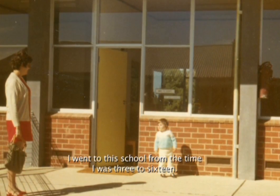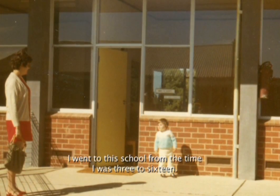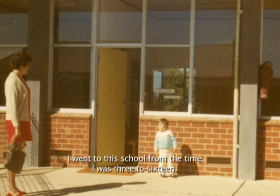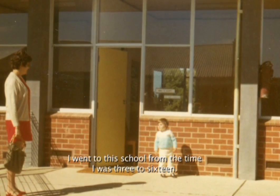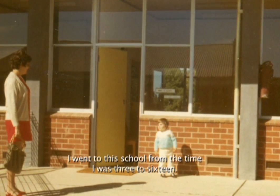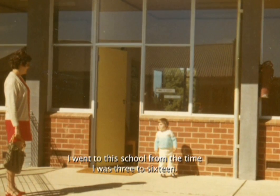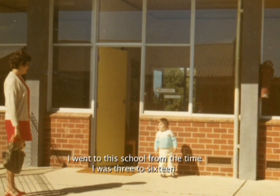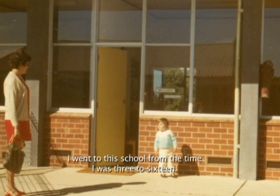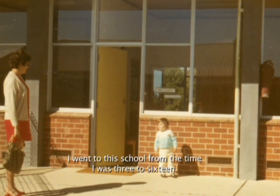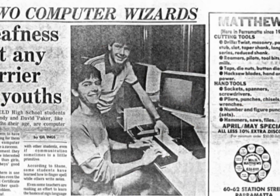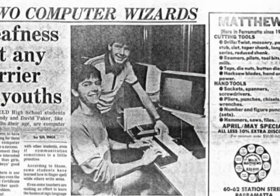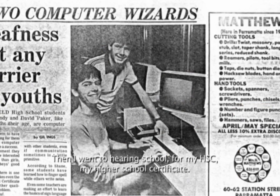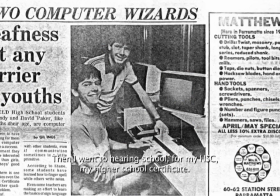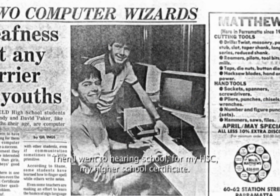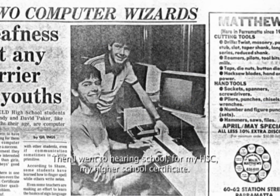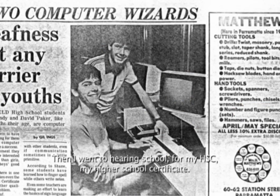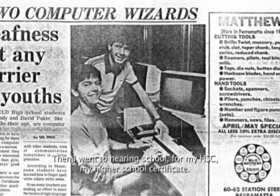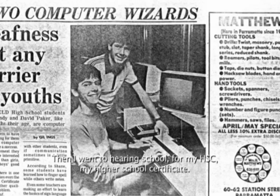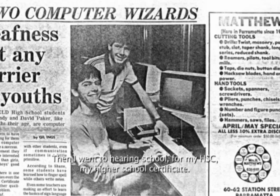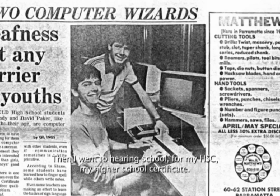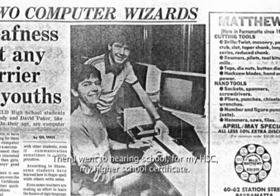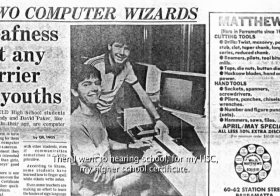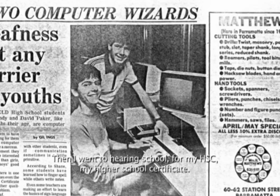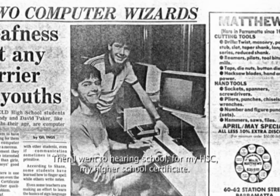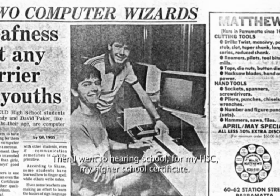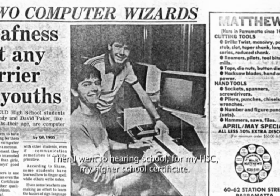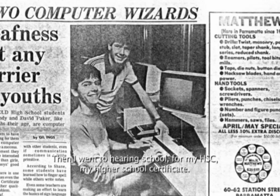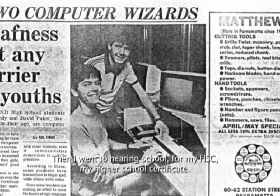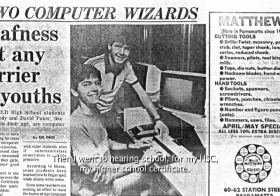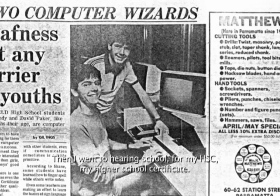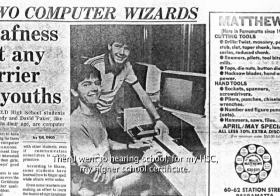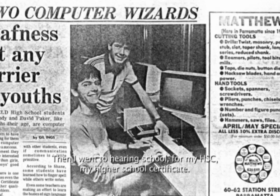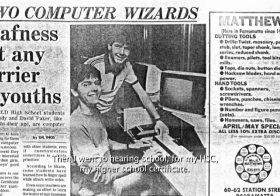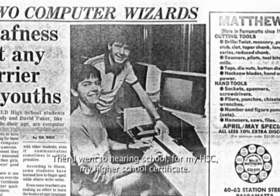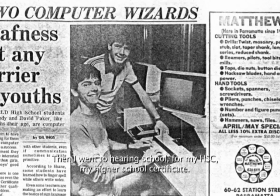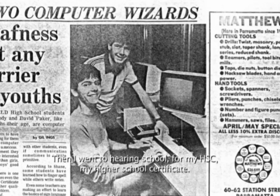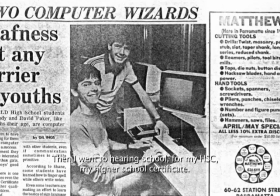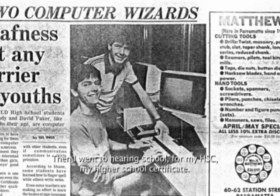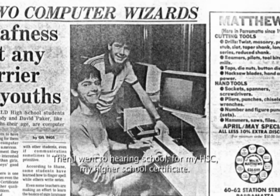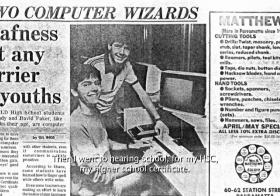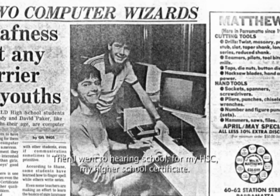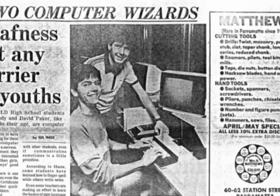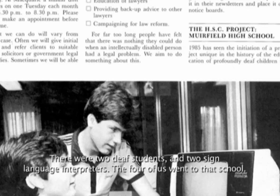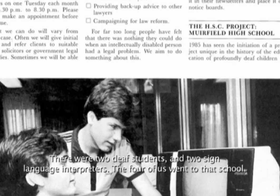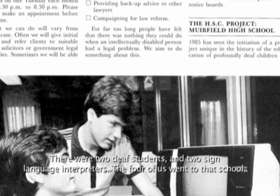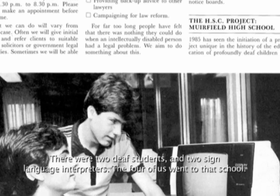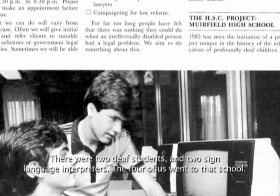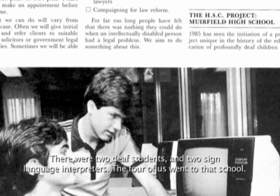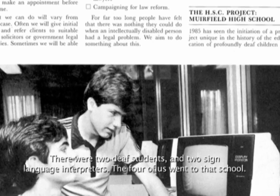to 16. Then I went to hearing school for my HSC, my higher school certificate. There was 2 deaf